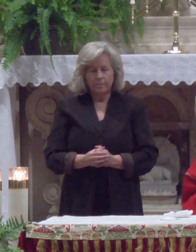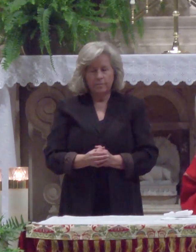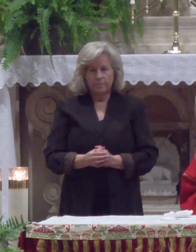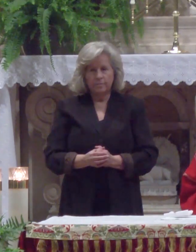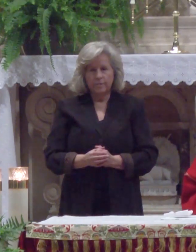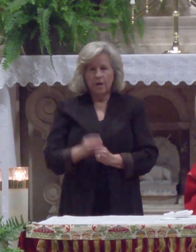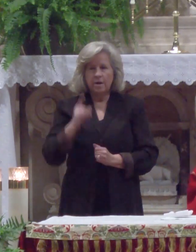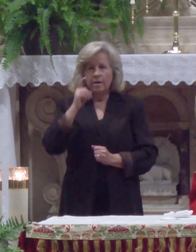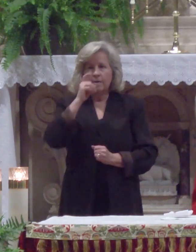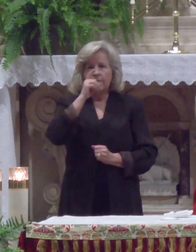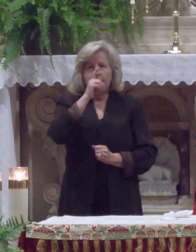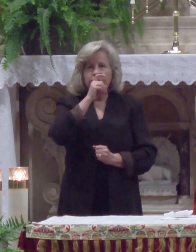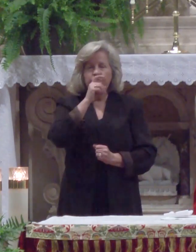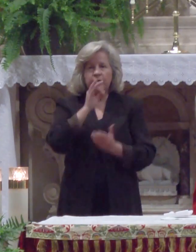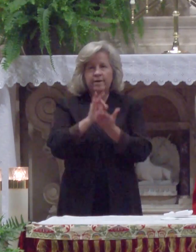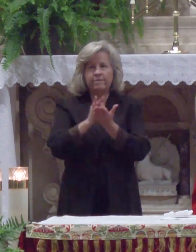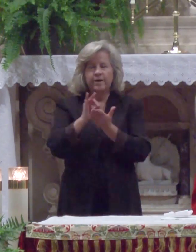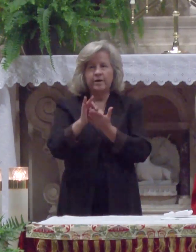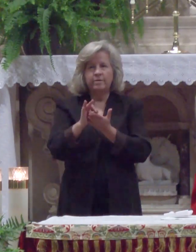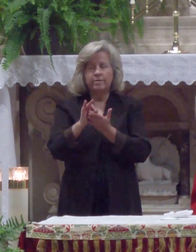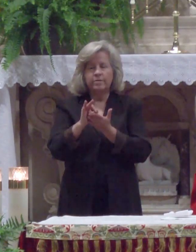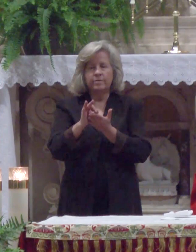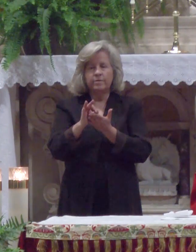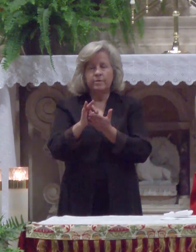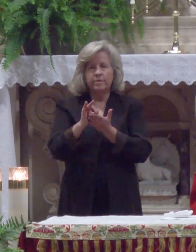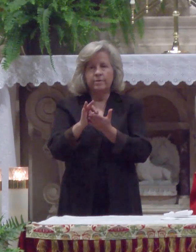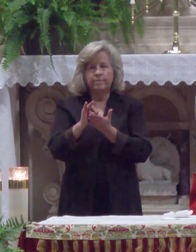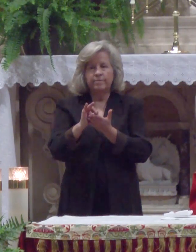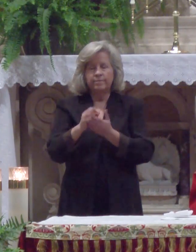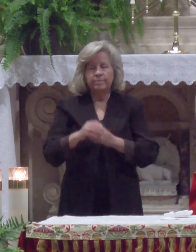The mystery of faith.